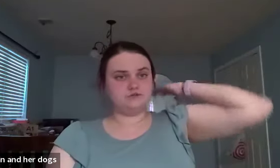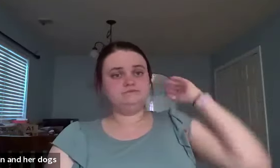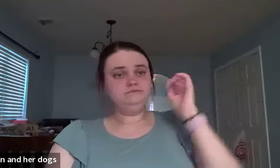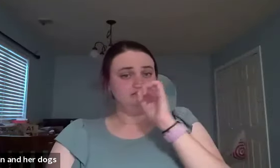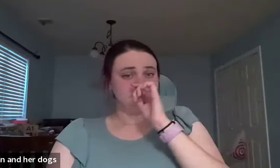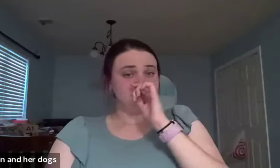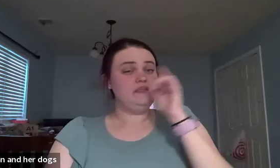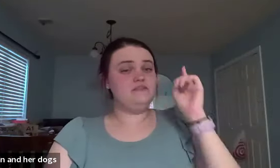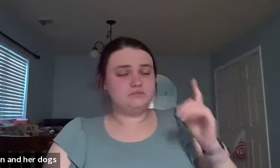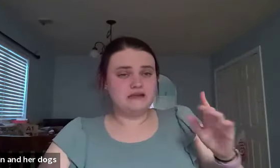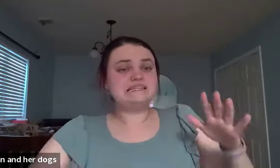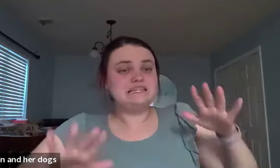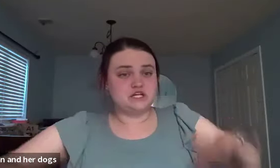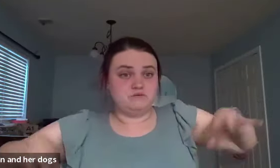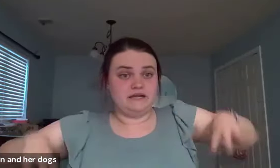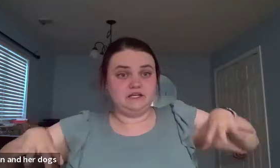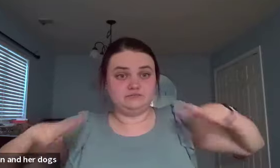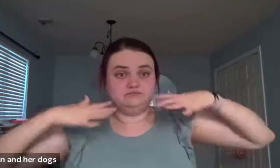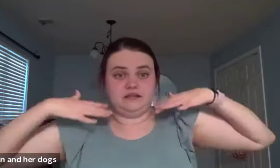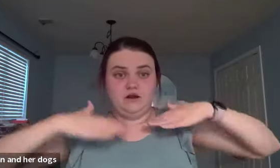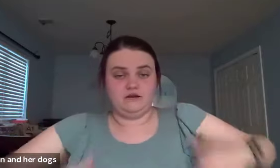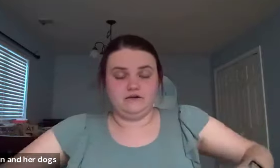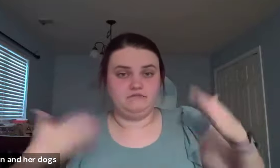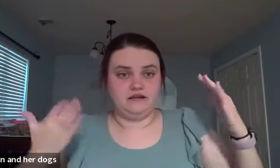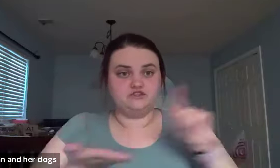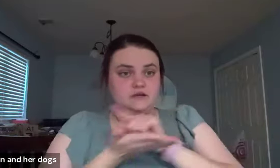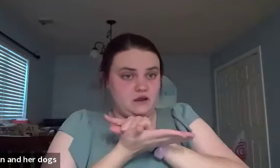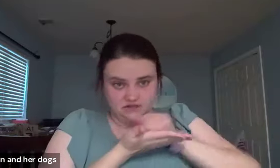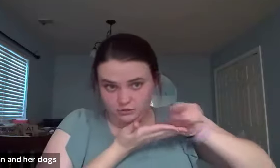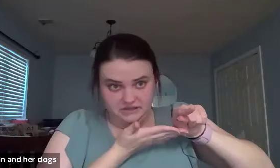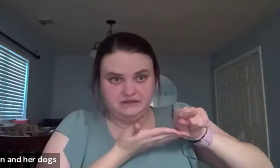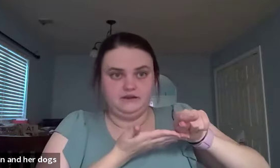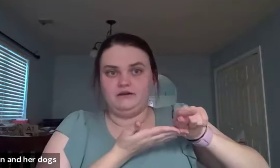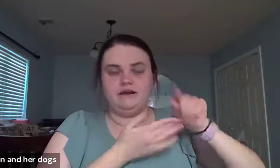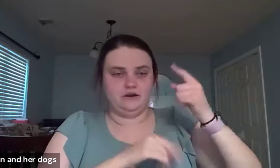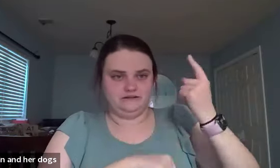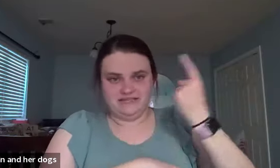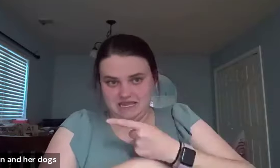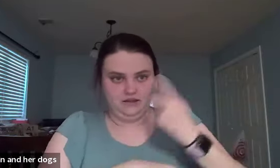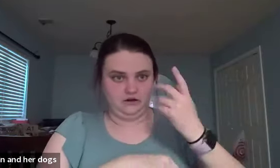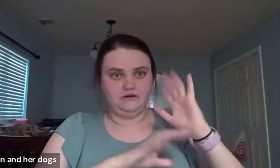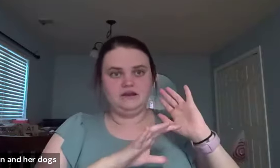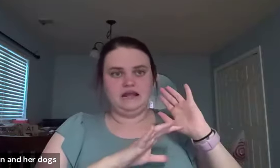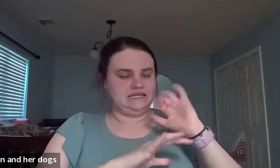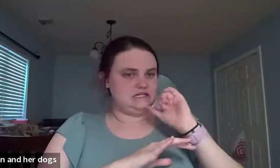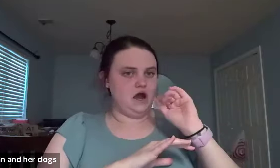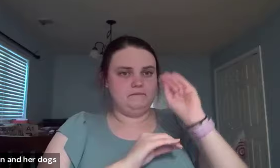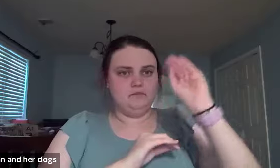you. And then present is going to be right here, like our area right here. So like how we did our week here and our day here, it's not